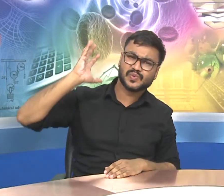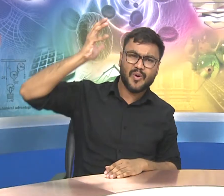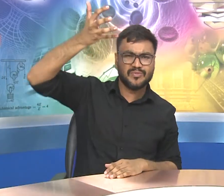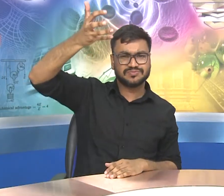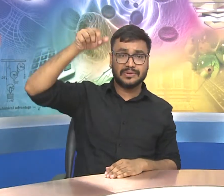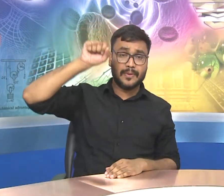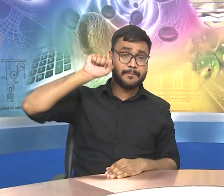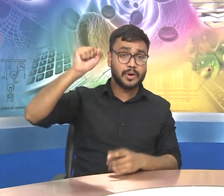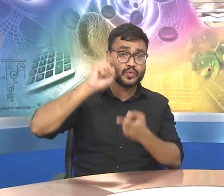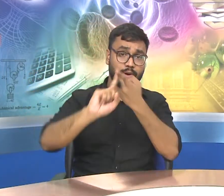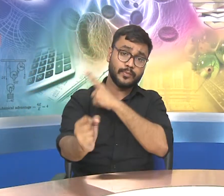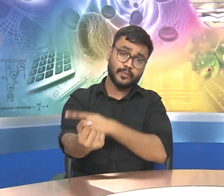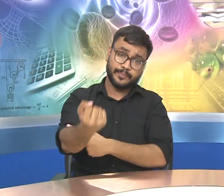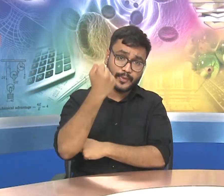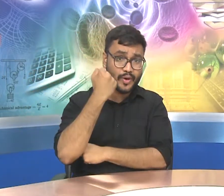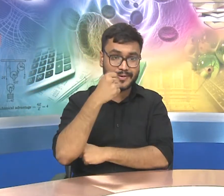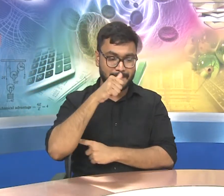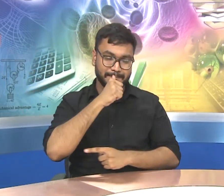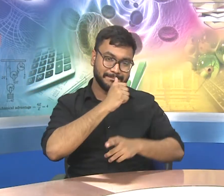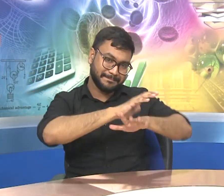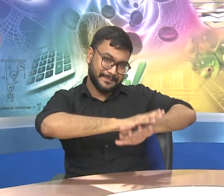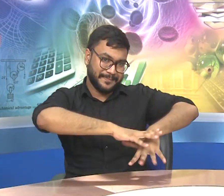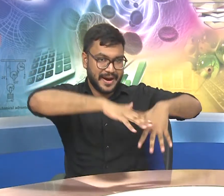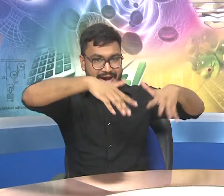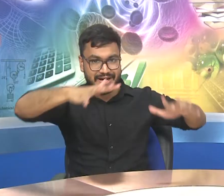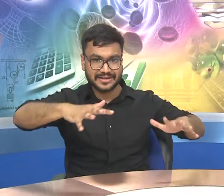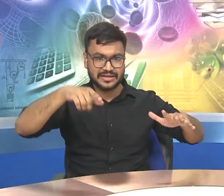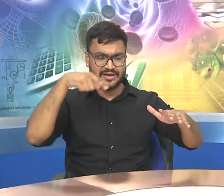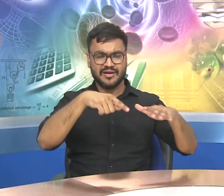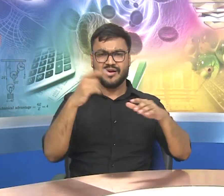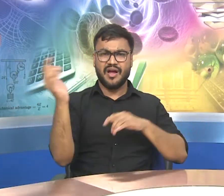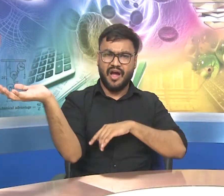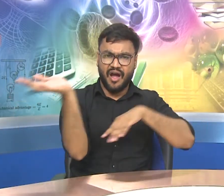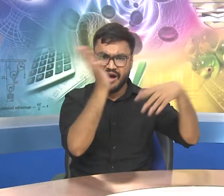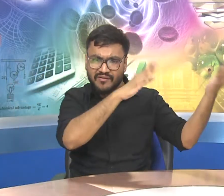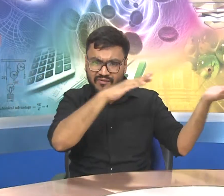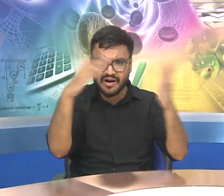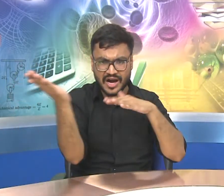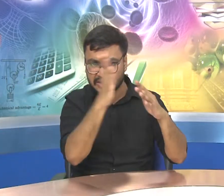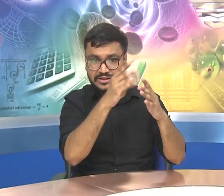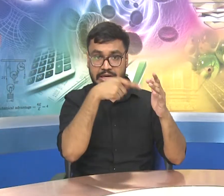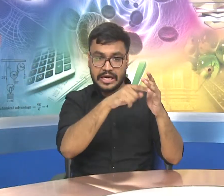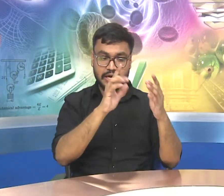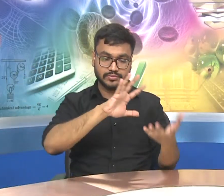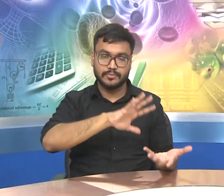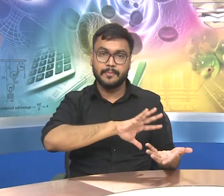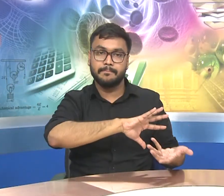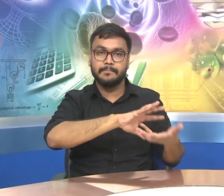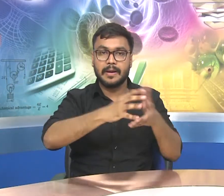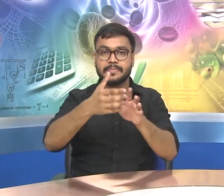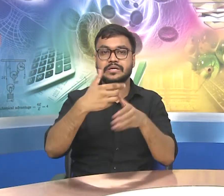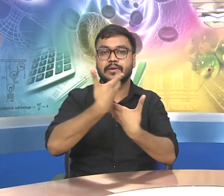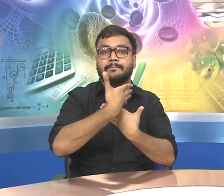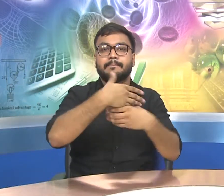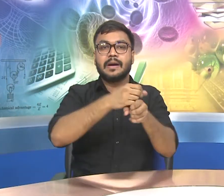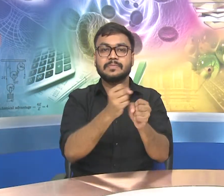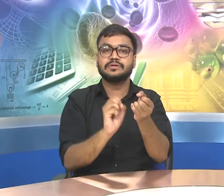Plants use to make their food, first they use sunlight, second water, and third